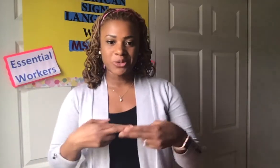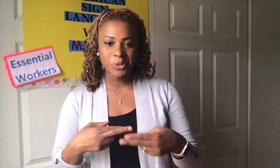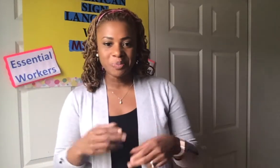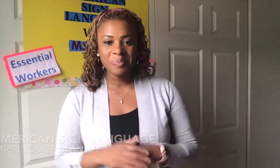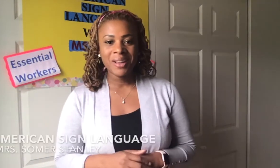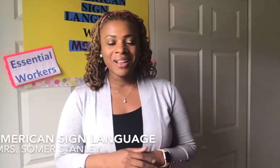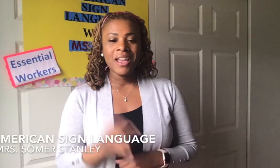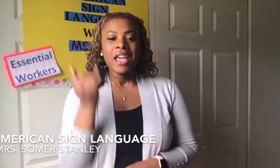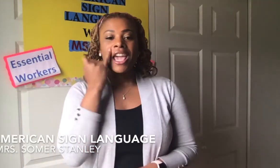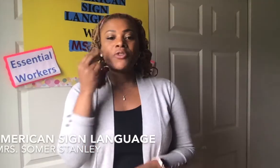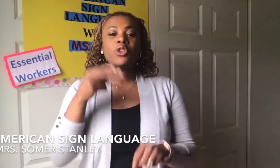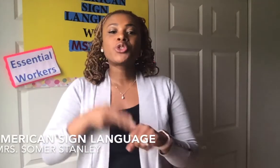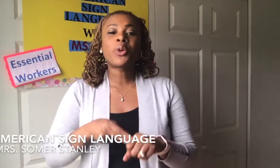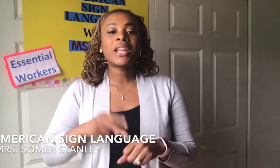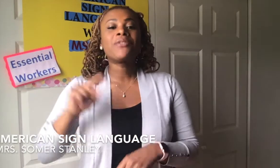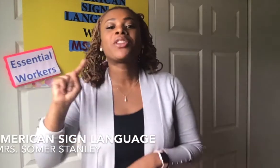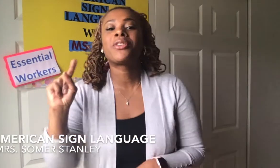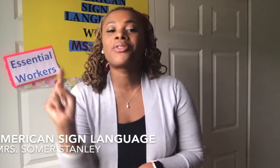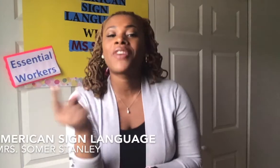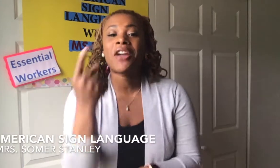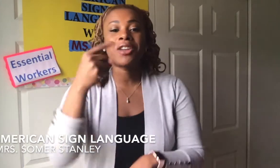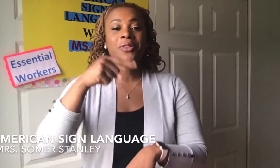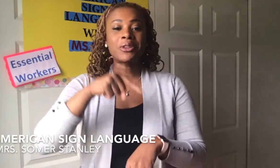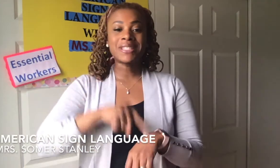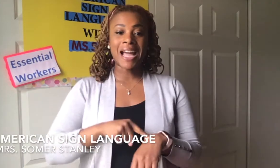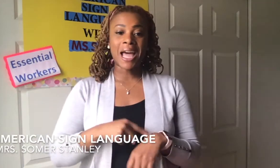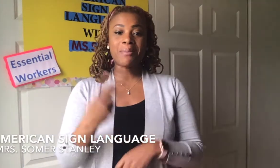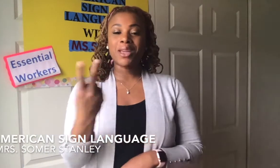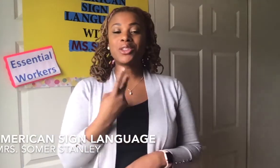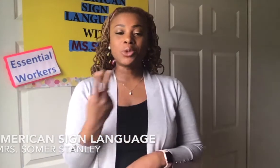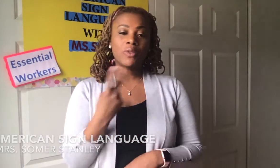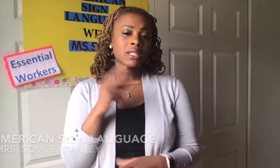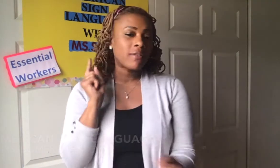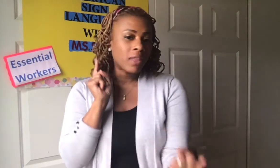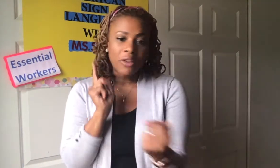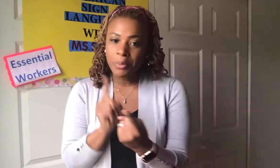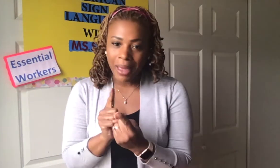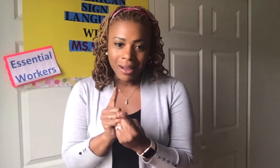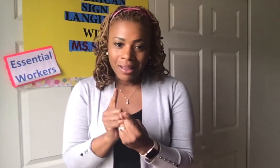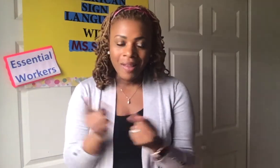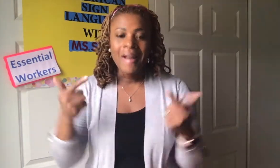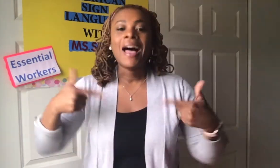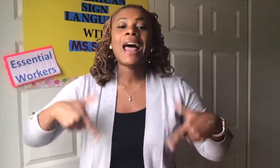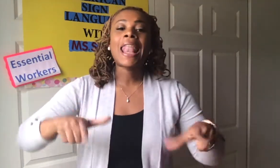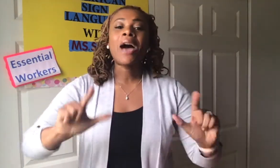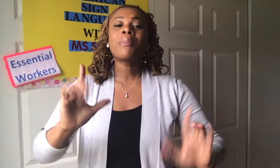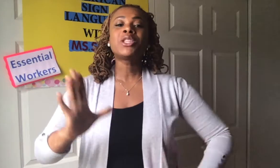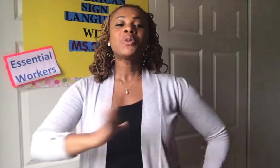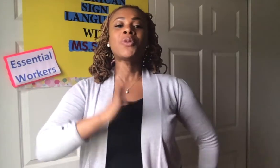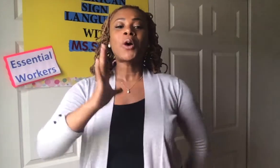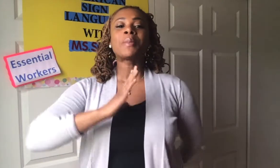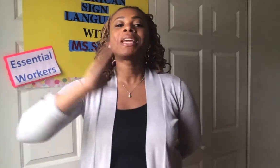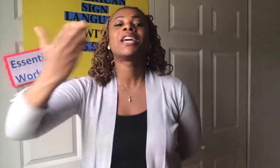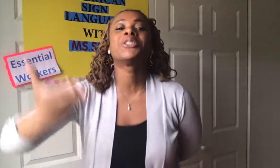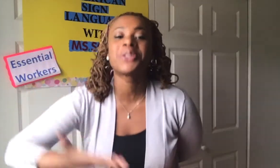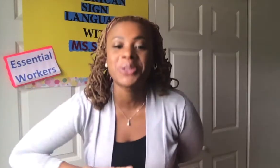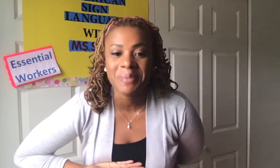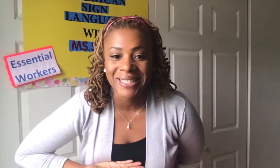home/classroom. If you're joining for the very first time and the two of us have never met, allow me to formally introduce